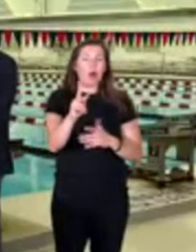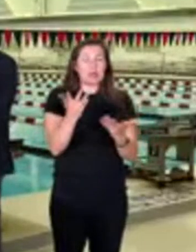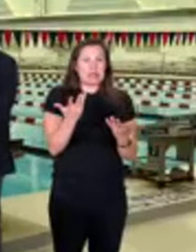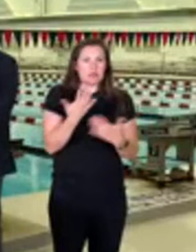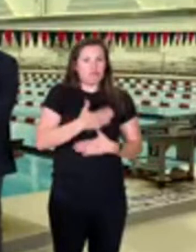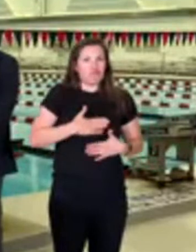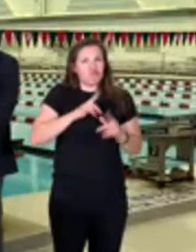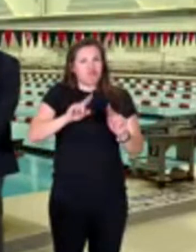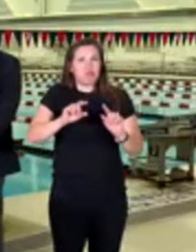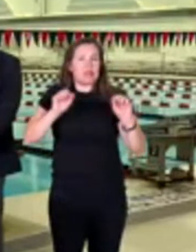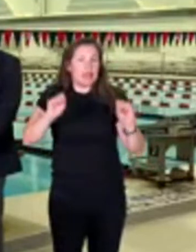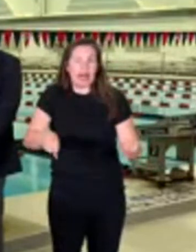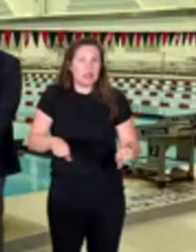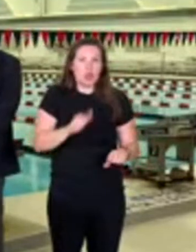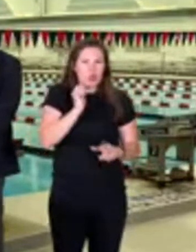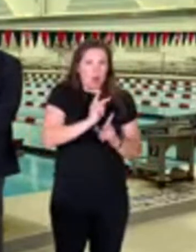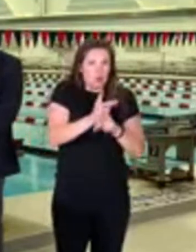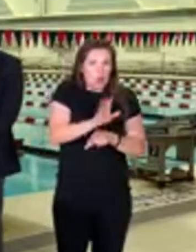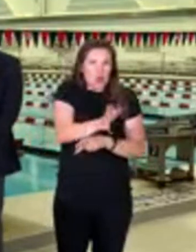So our website at